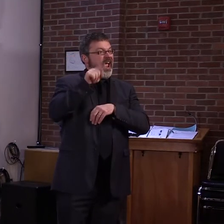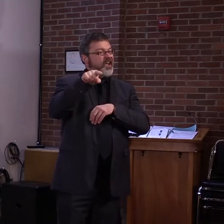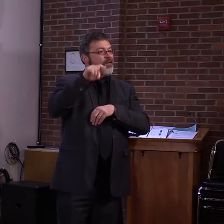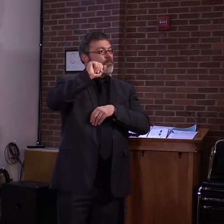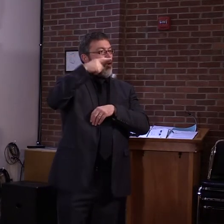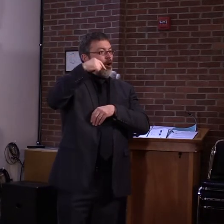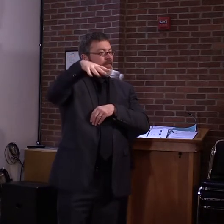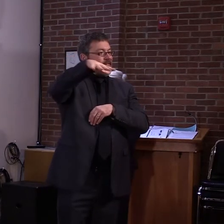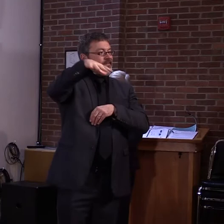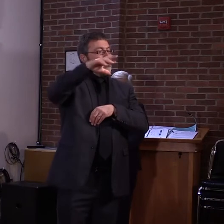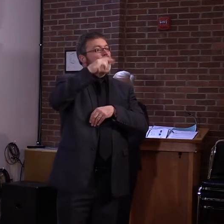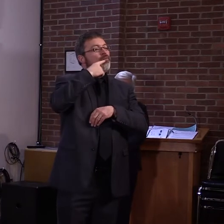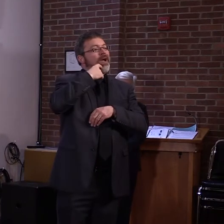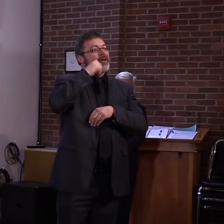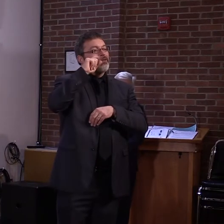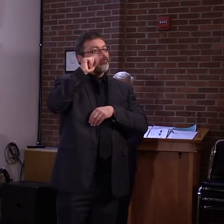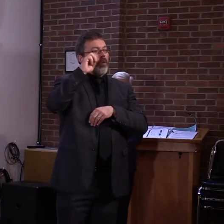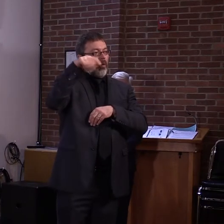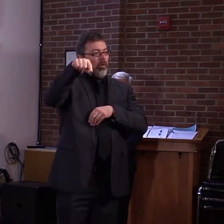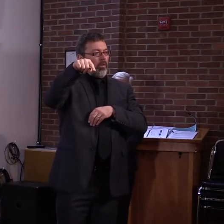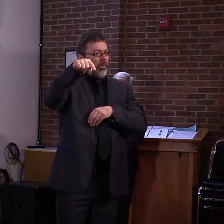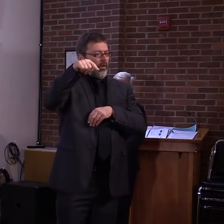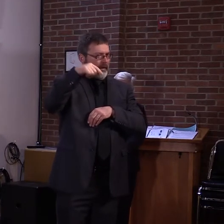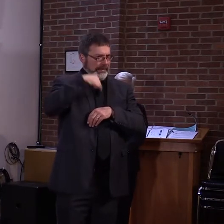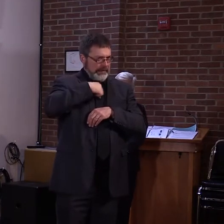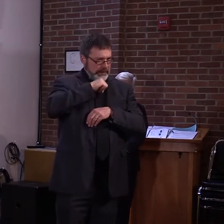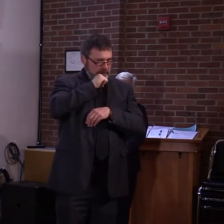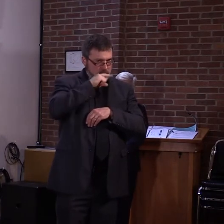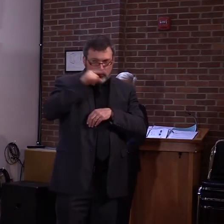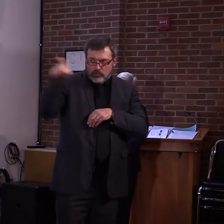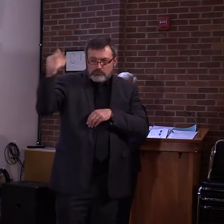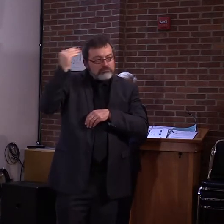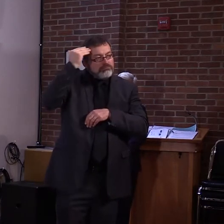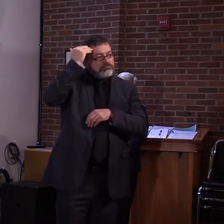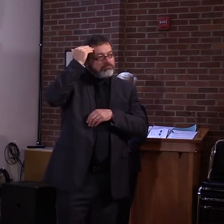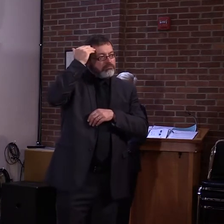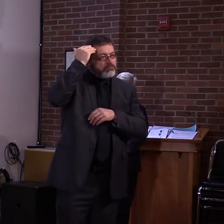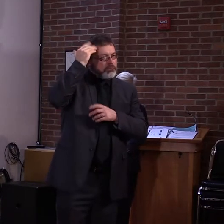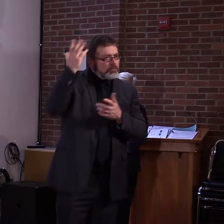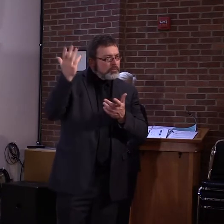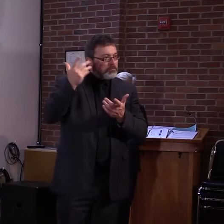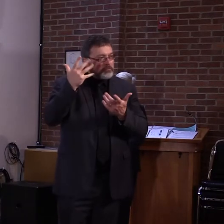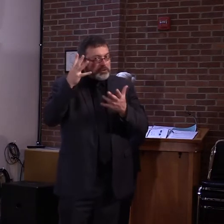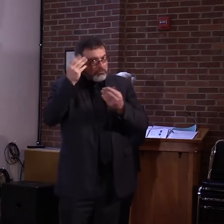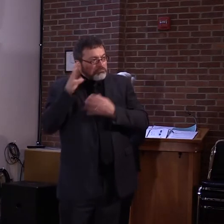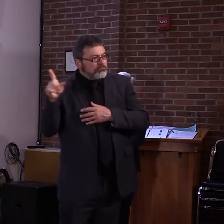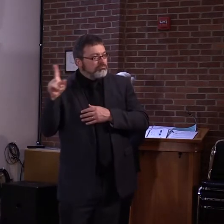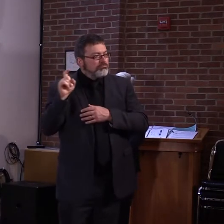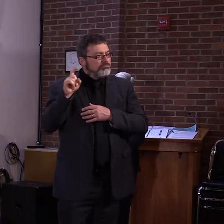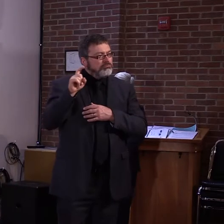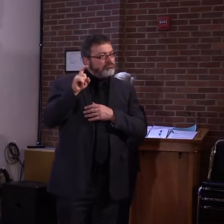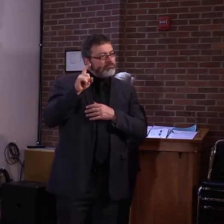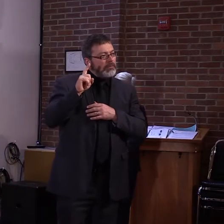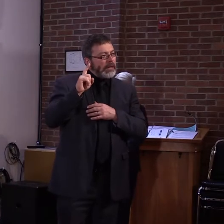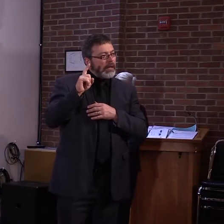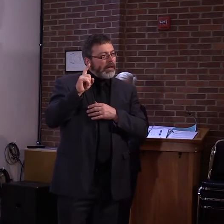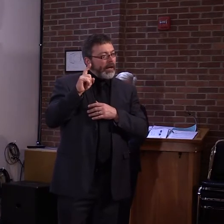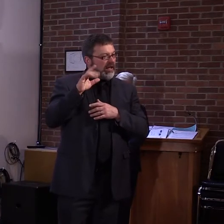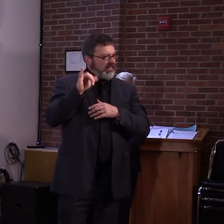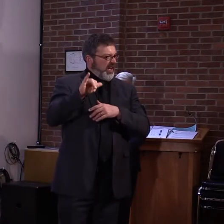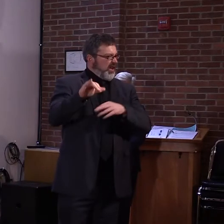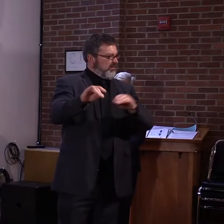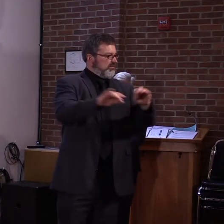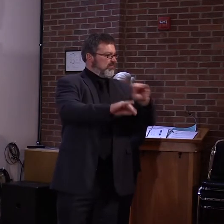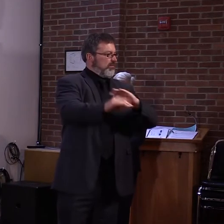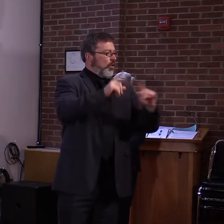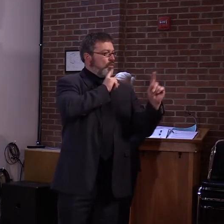you can actually verify that there has, whether or not there's been an outbreak there, but it kind of got us wondering,